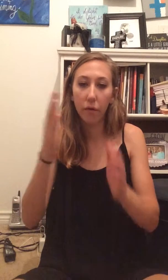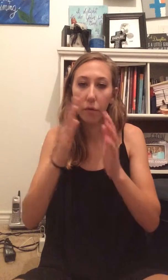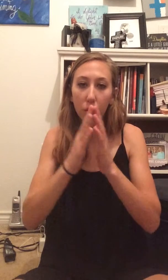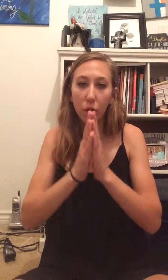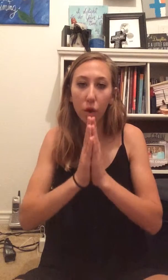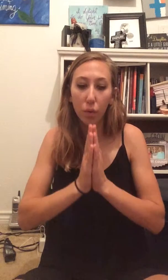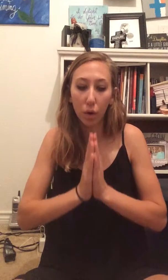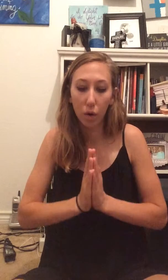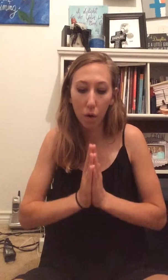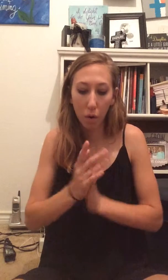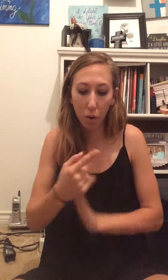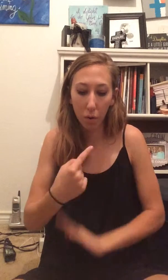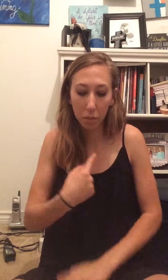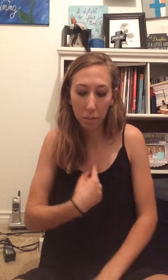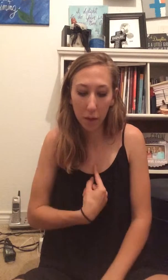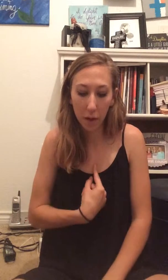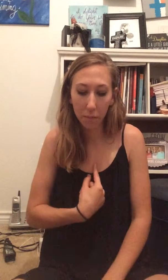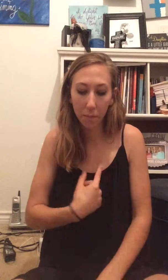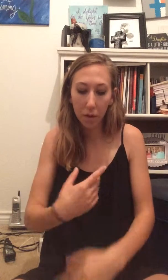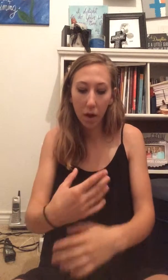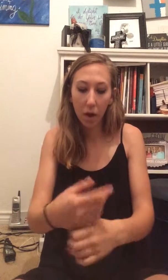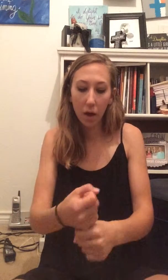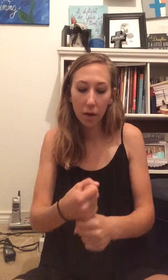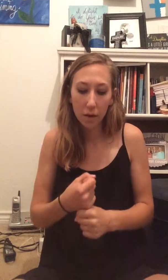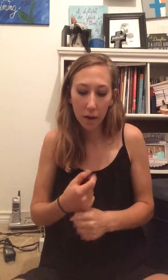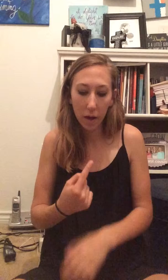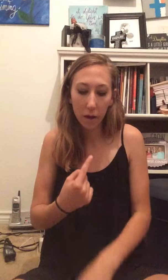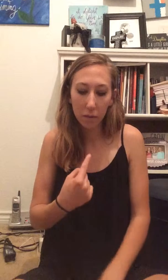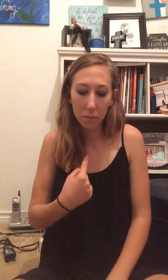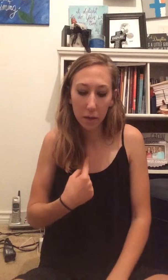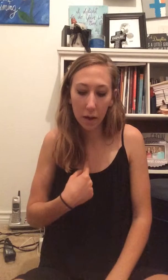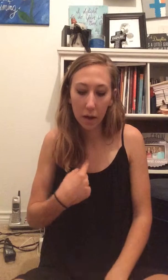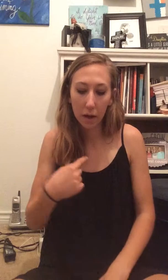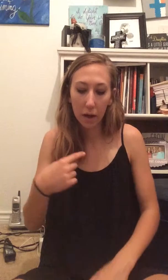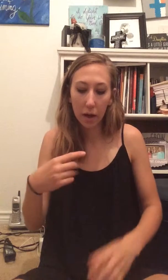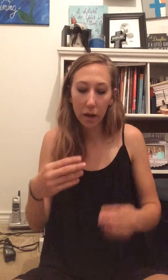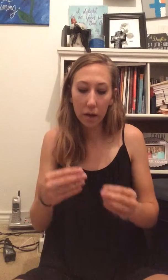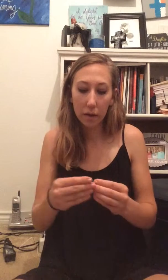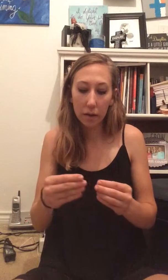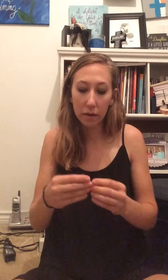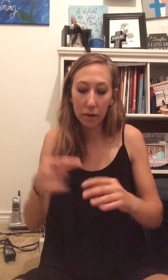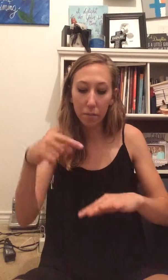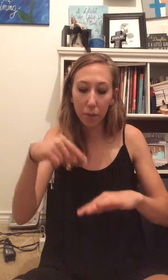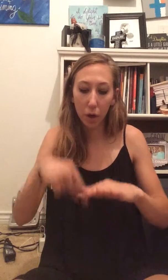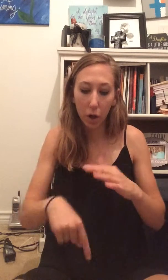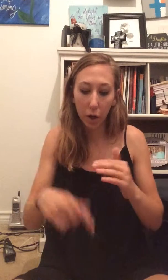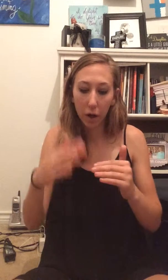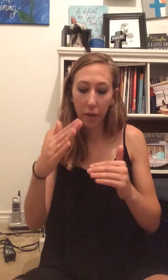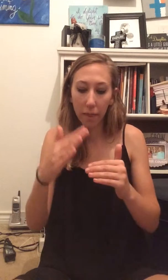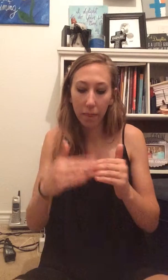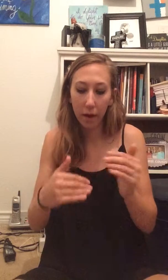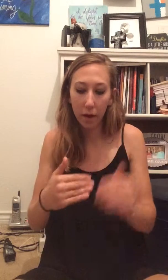you would call me. Take me deeper than